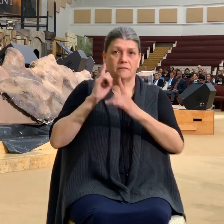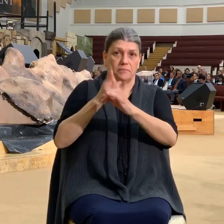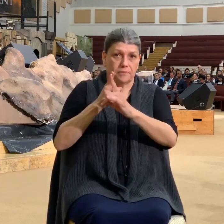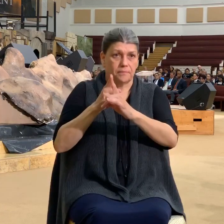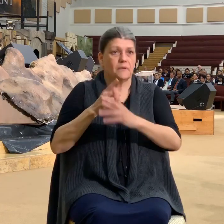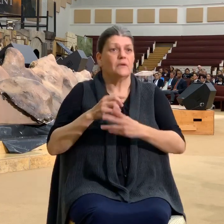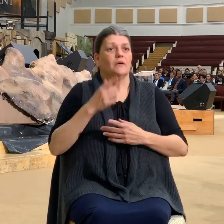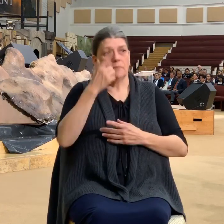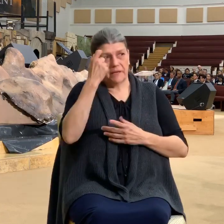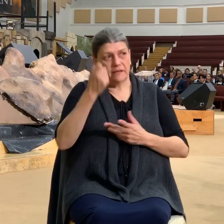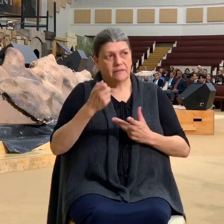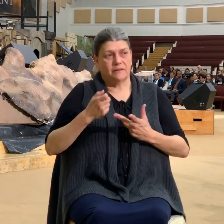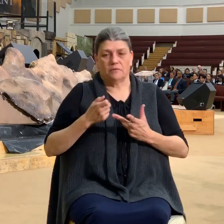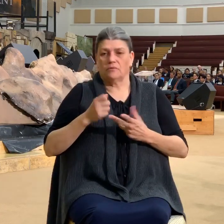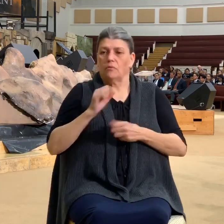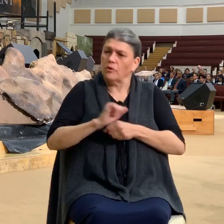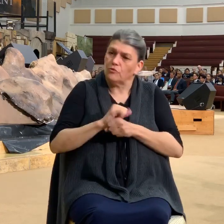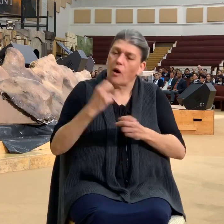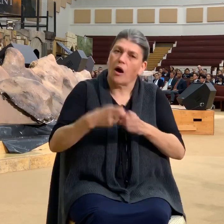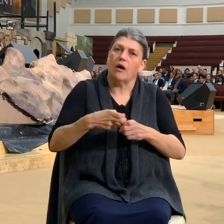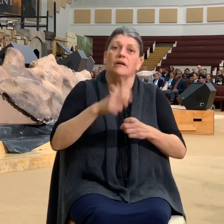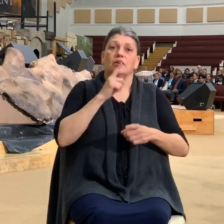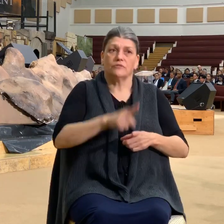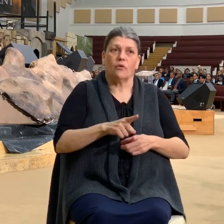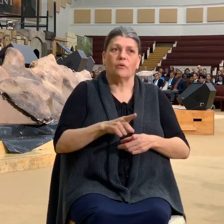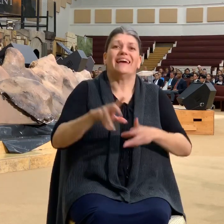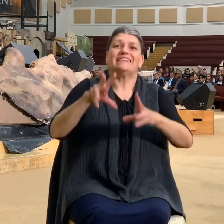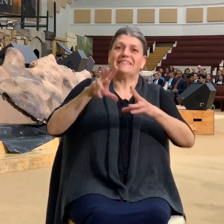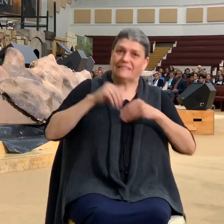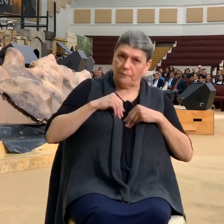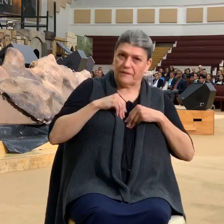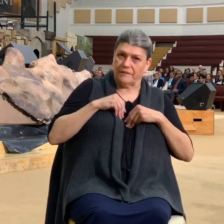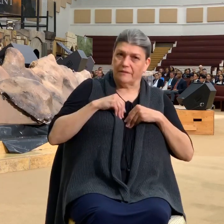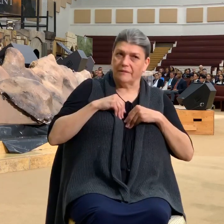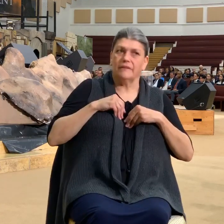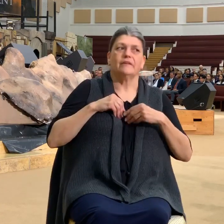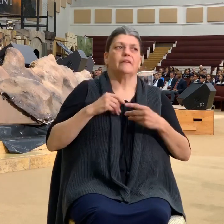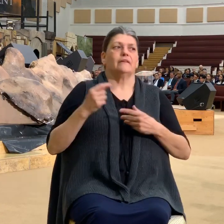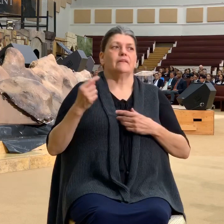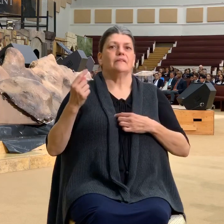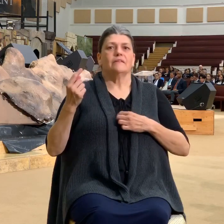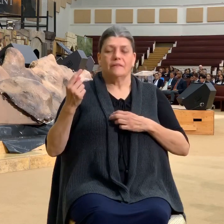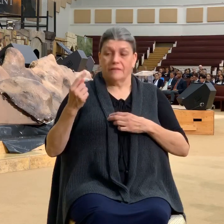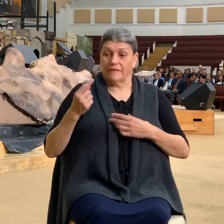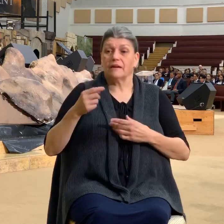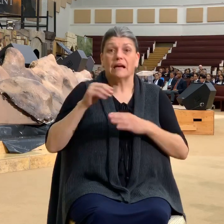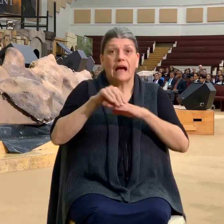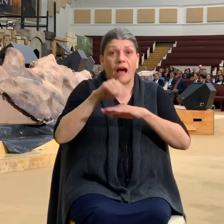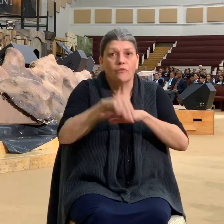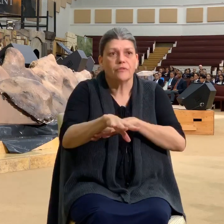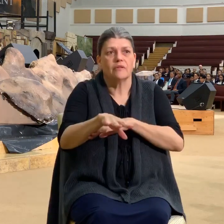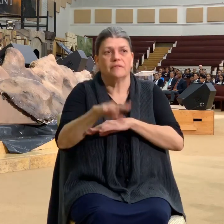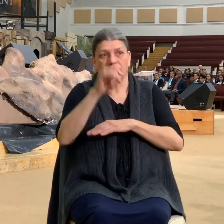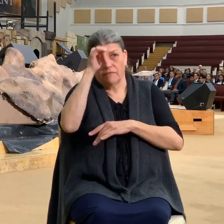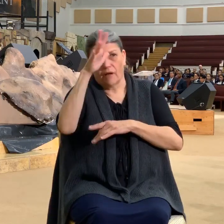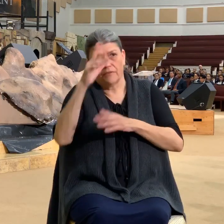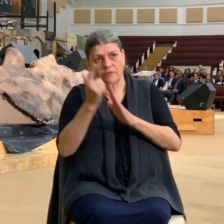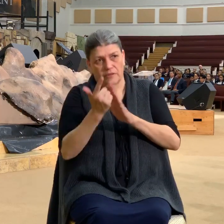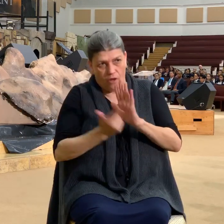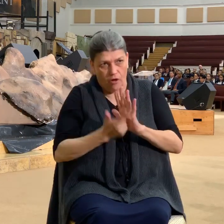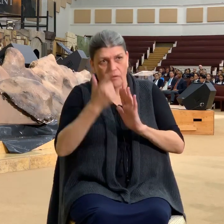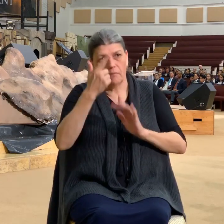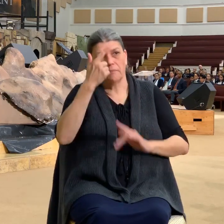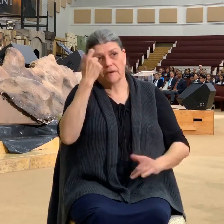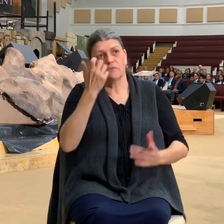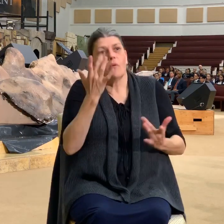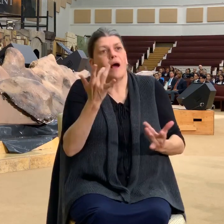Godly counsel is very important. Everyone needs someone in their life. And as Brother Gerardo said, the